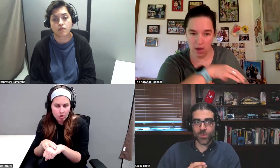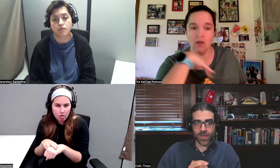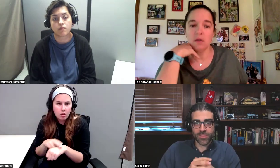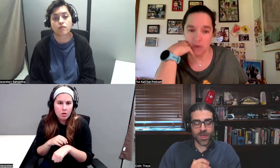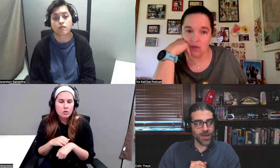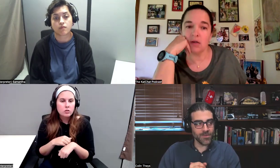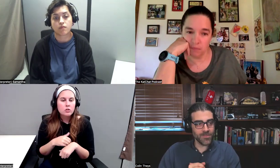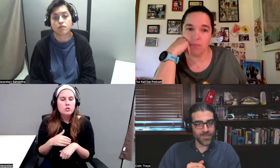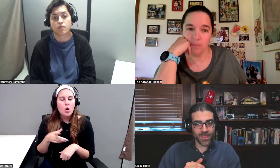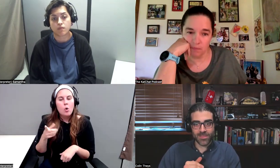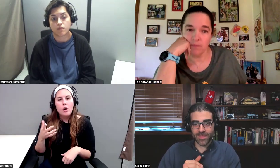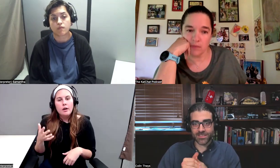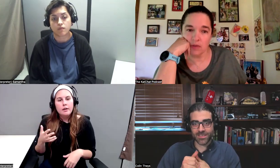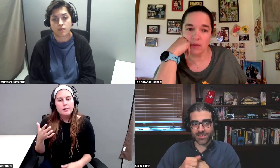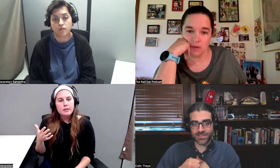to Okay. work with.